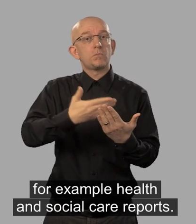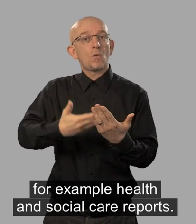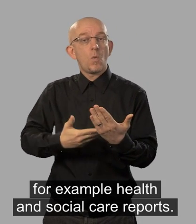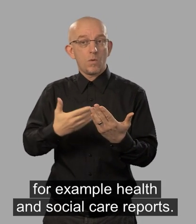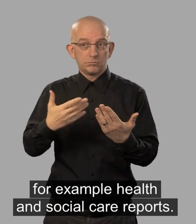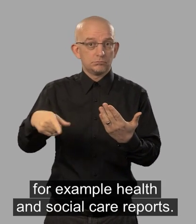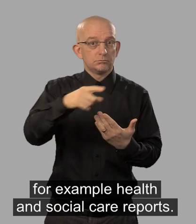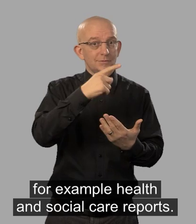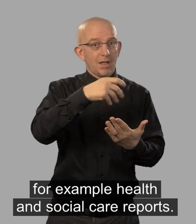care reports.